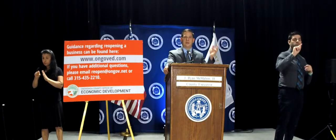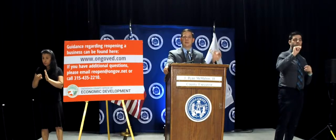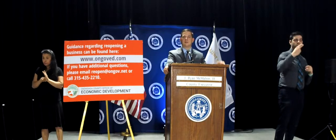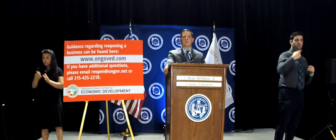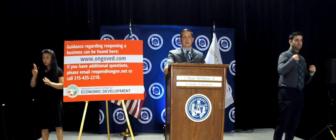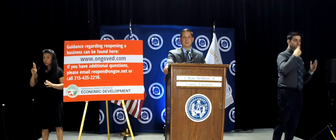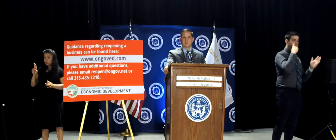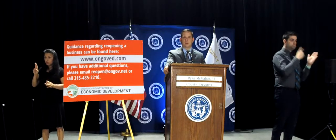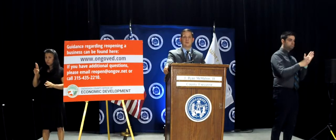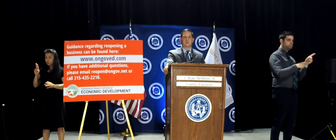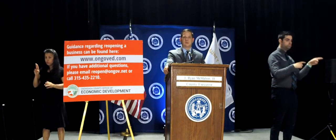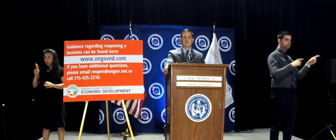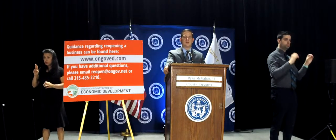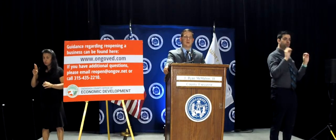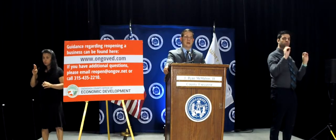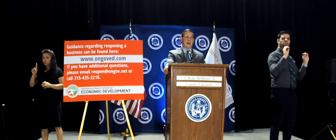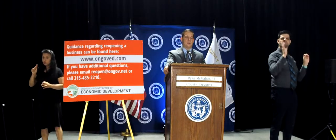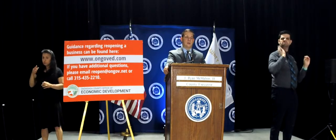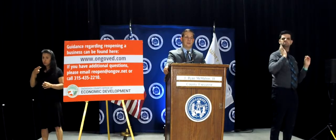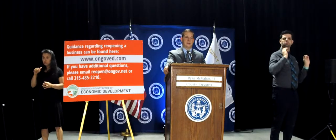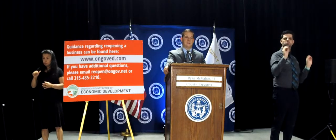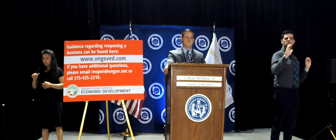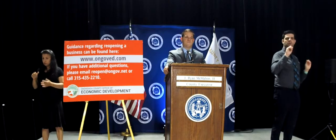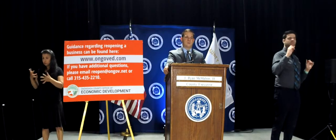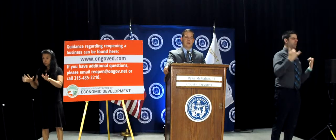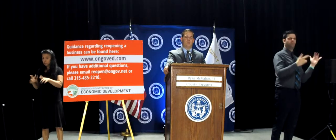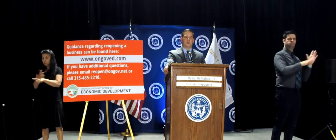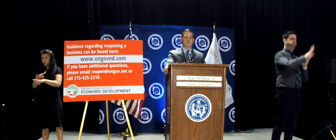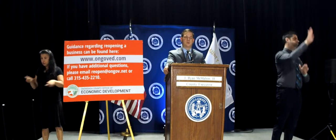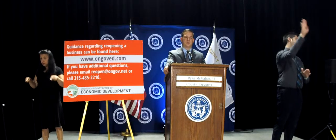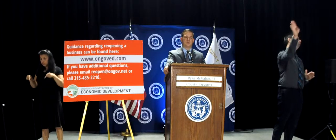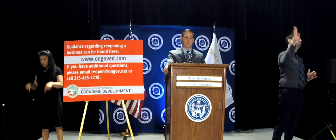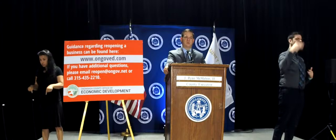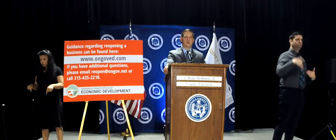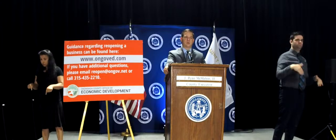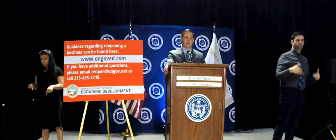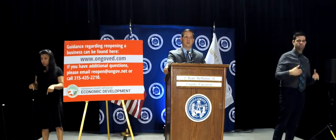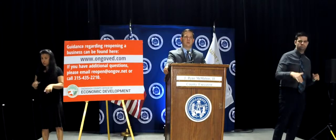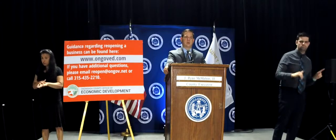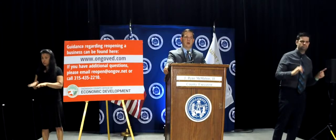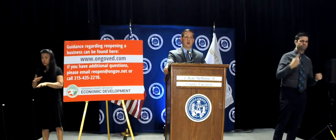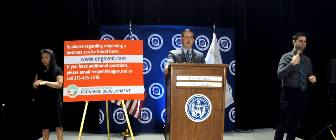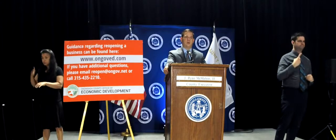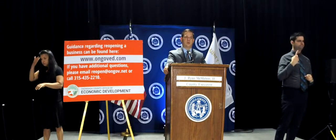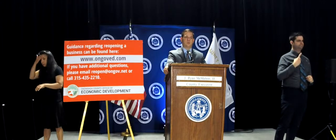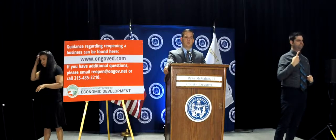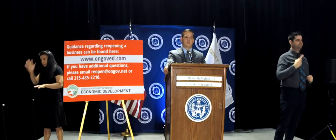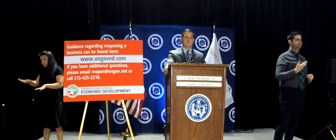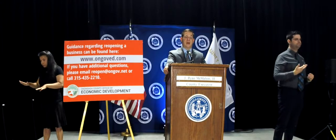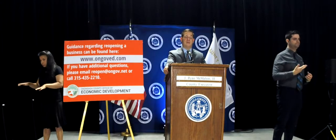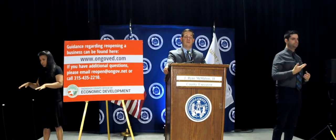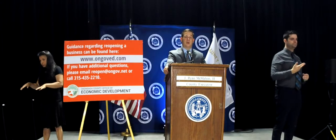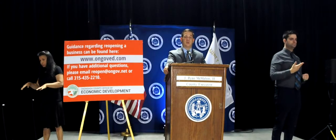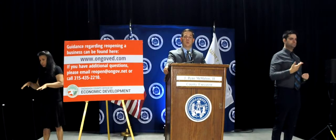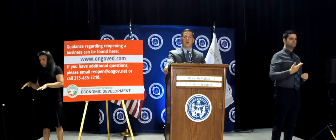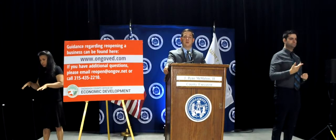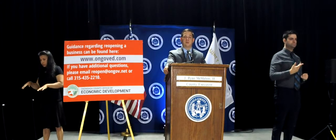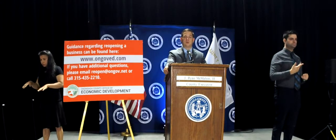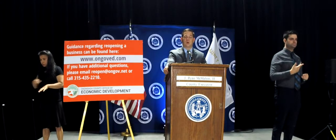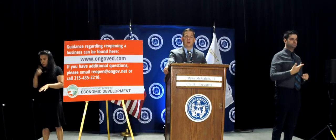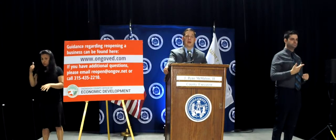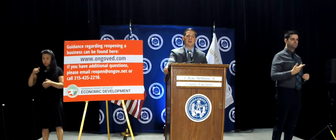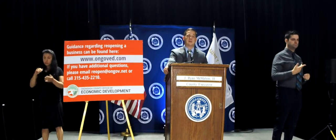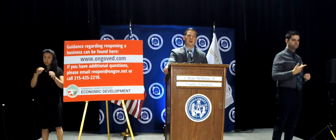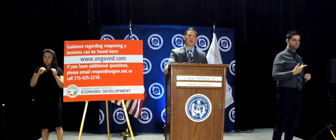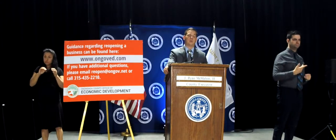then now they're getting some cases, right? So it's not like an outbreak situation. But certainly other communities have not fared as well as